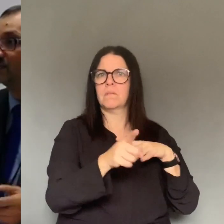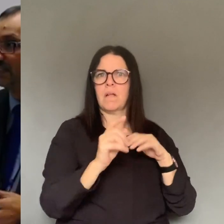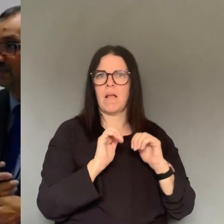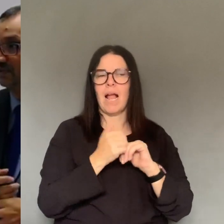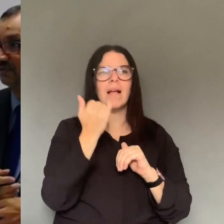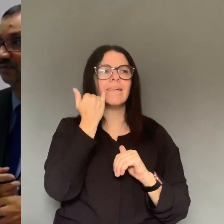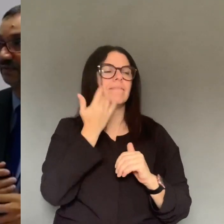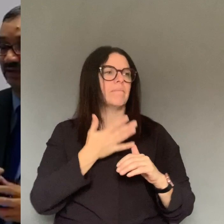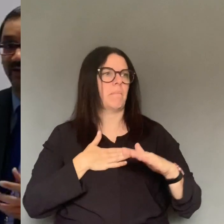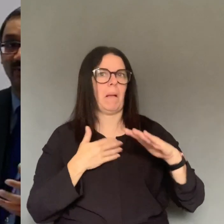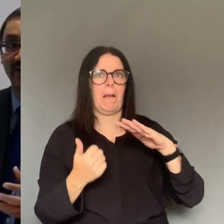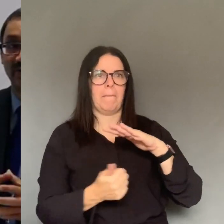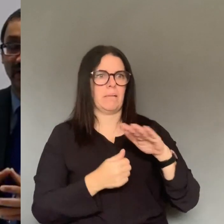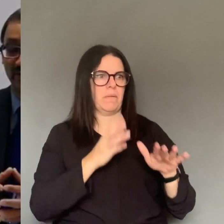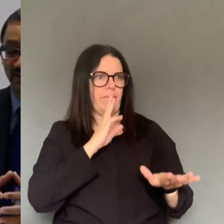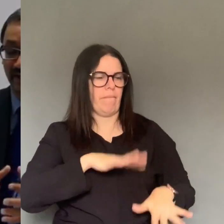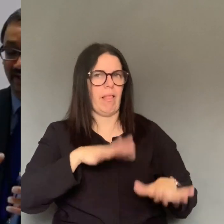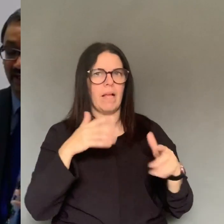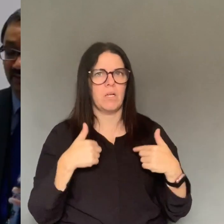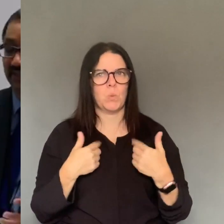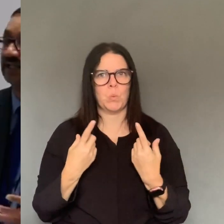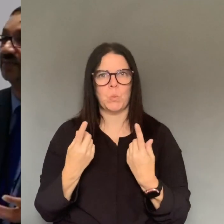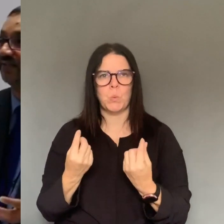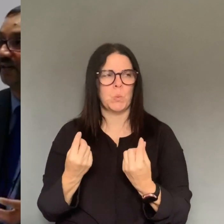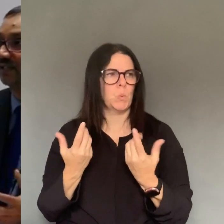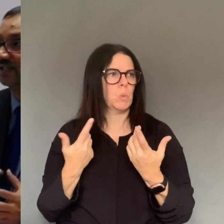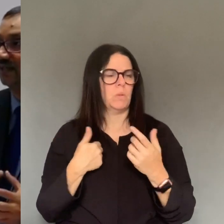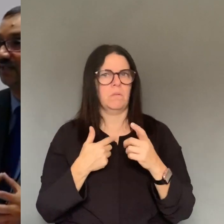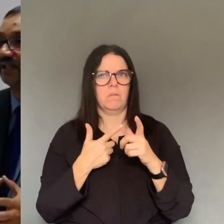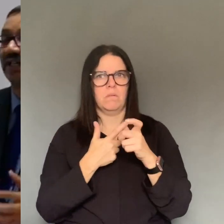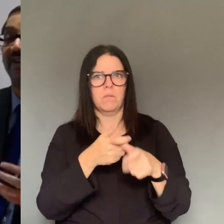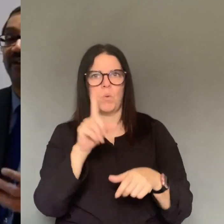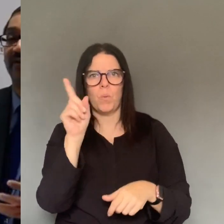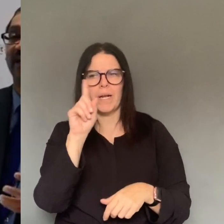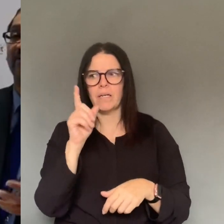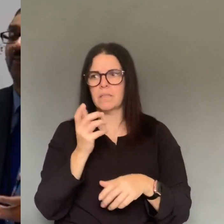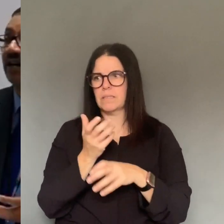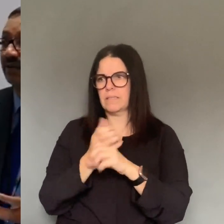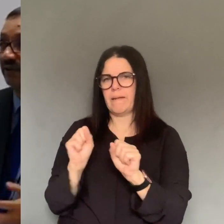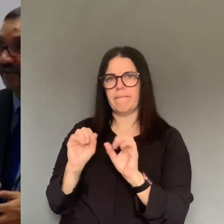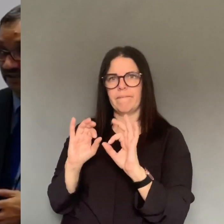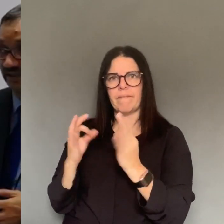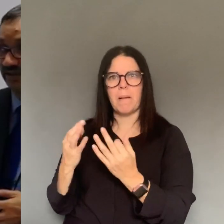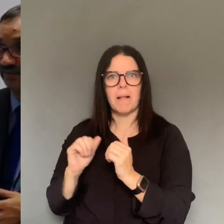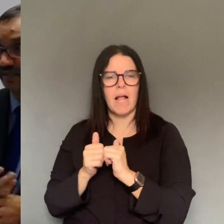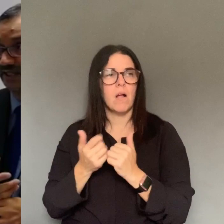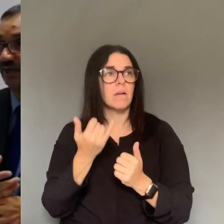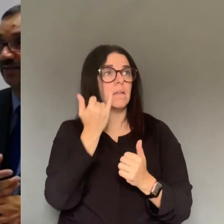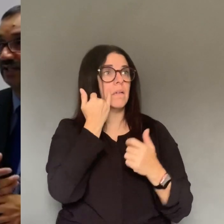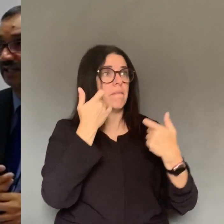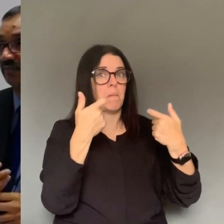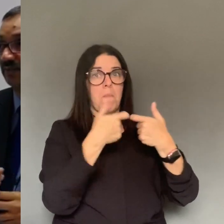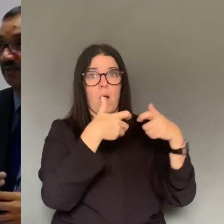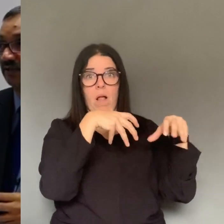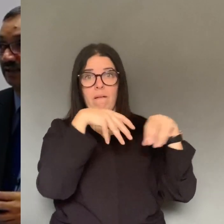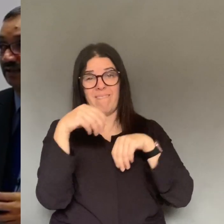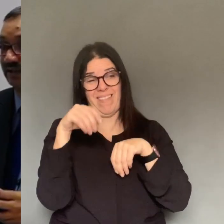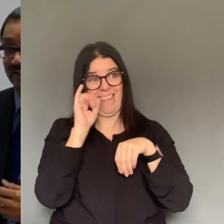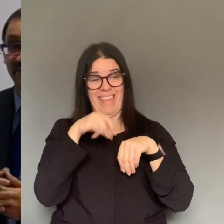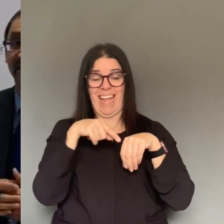then what do I need to do? Where do I go, and how do I keep my family safe? If I run out of power, which is another very common thing that